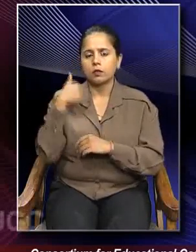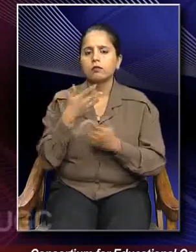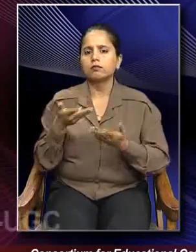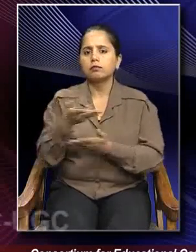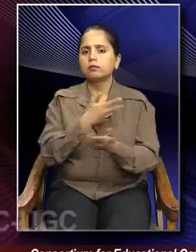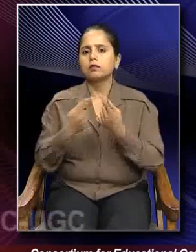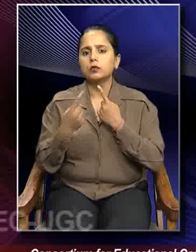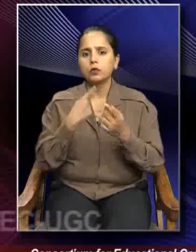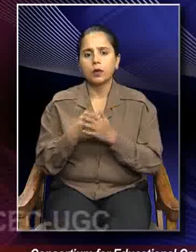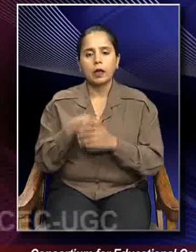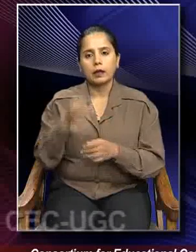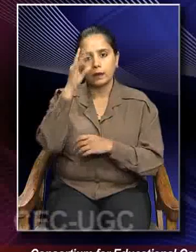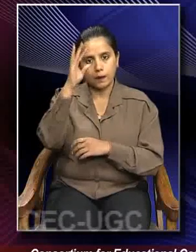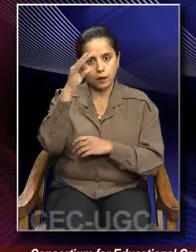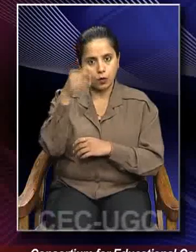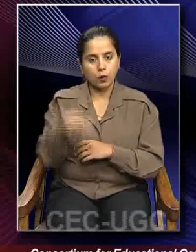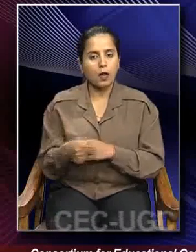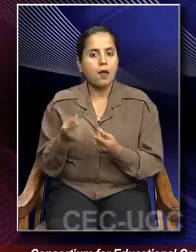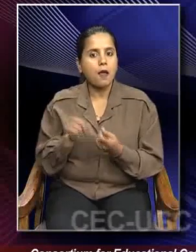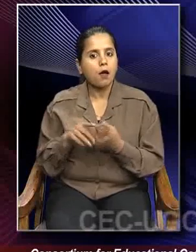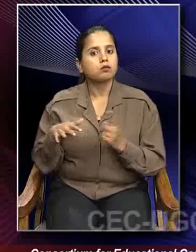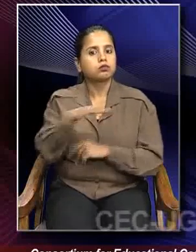discussing the theory of causation.